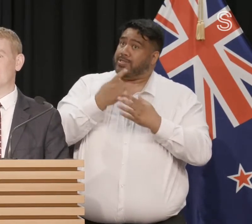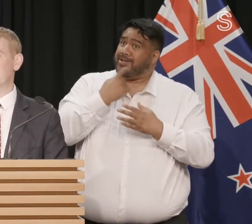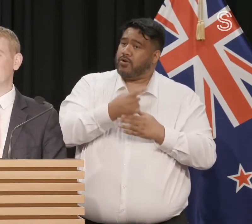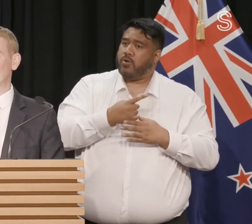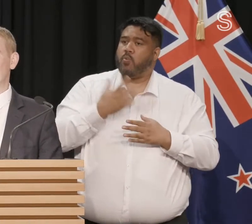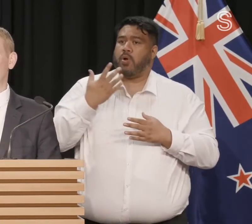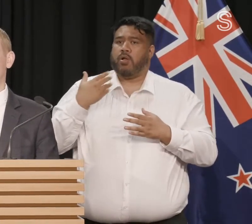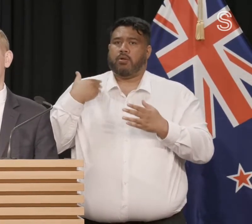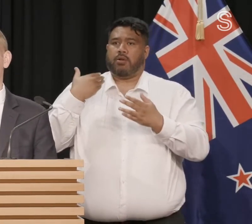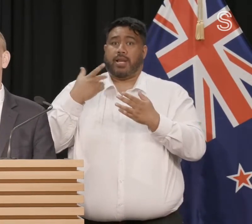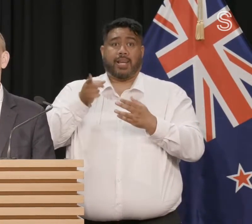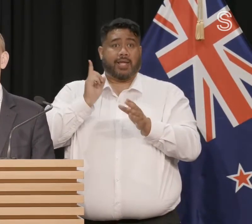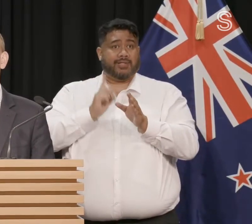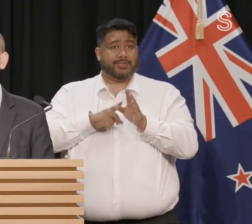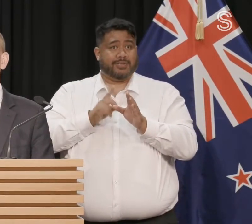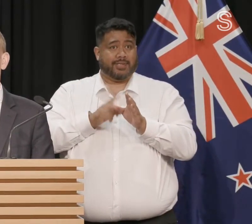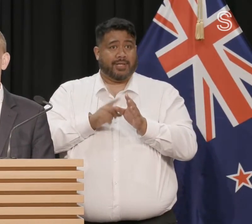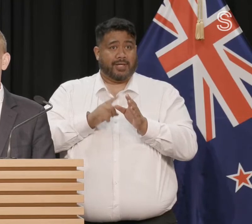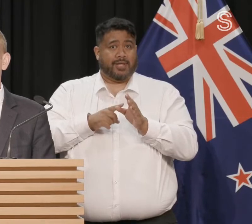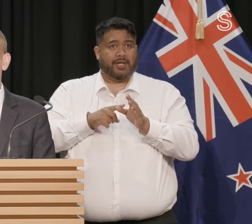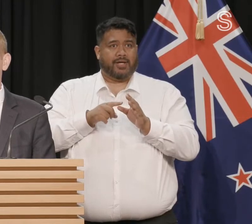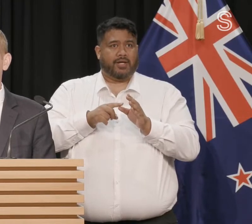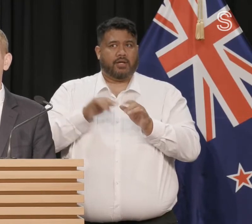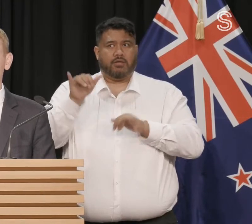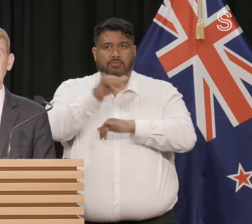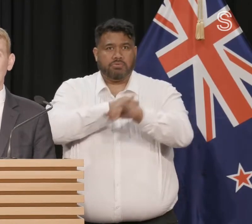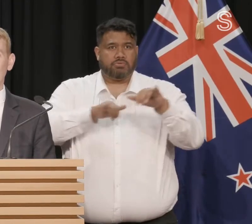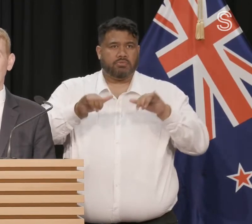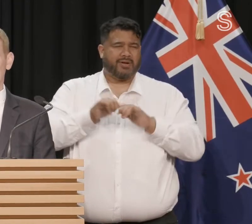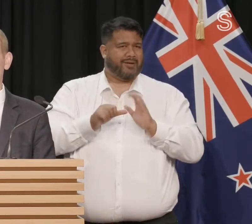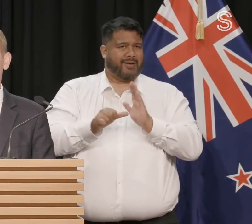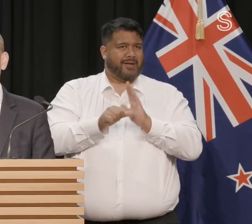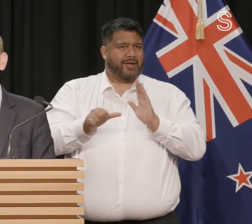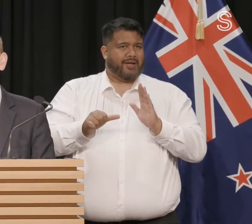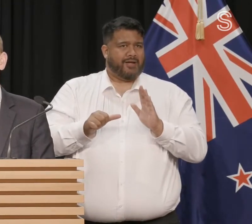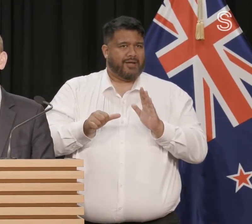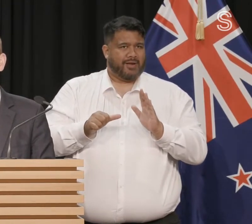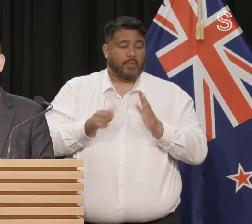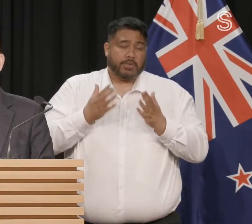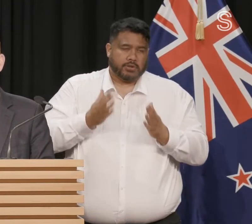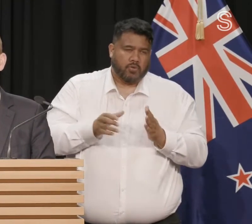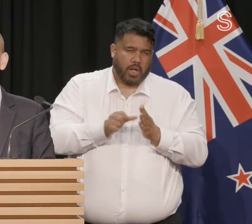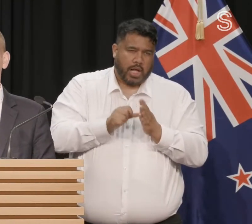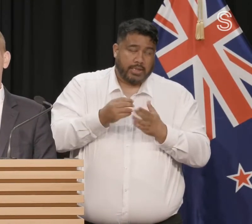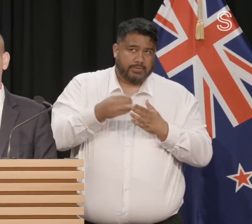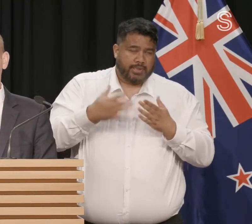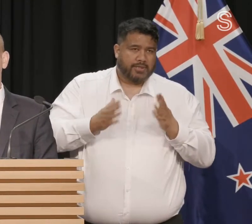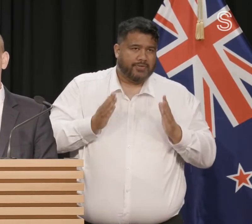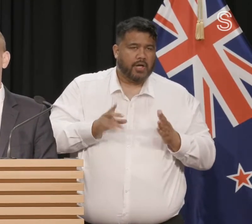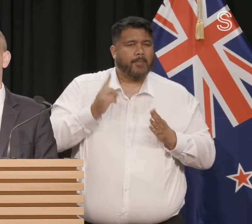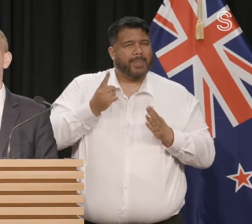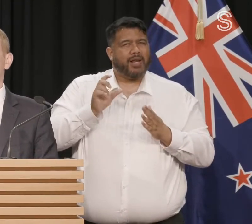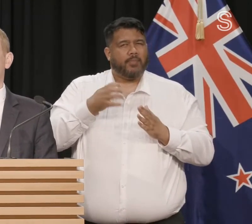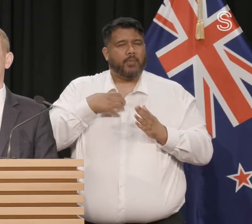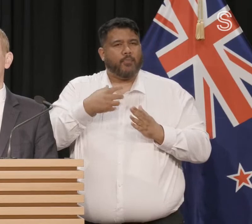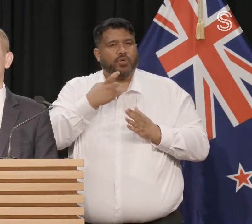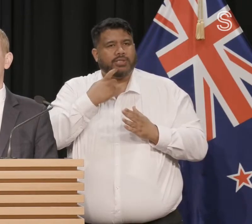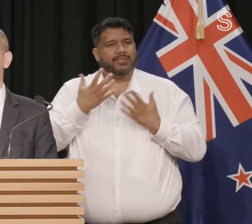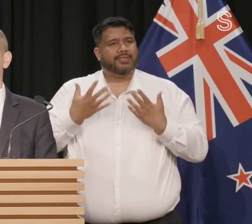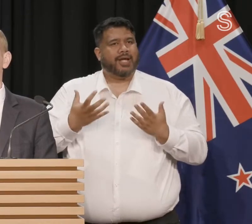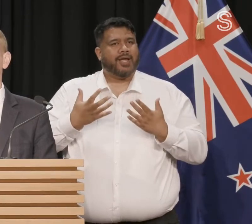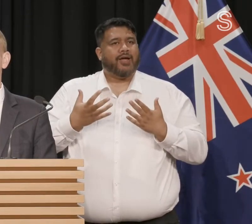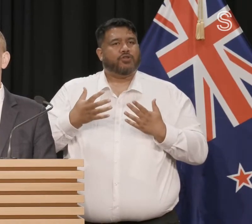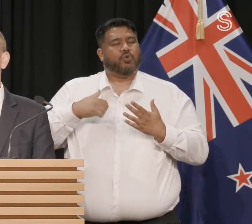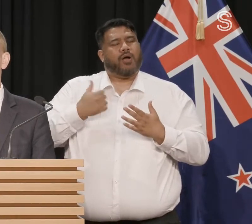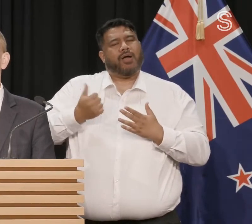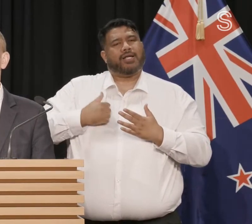up until the middle of last year, international travel was very difficult. Now that the border is reopened, international travel is still challenging and still expensive, but it's getting easier. And therefore,